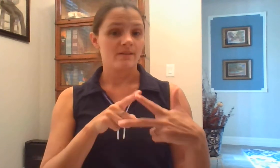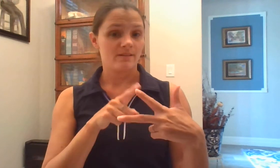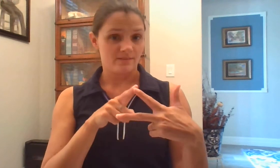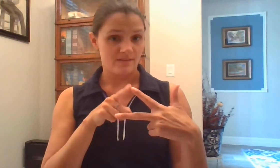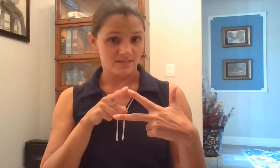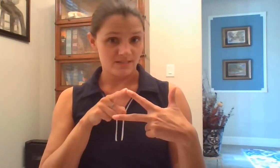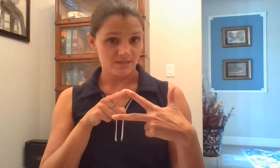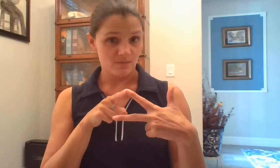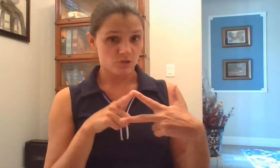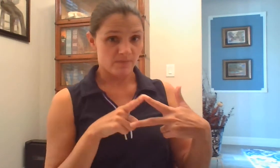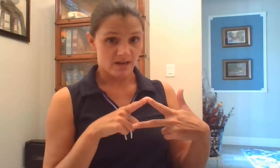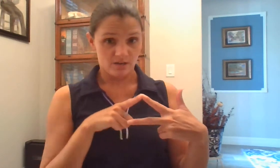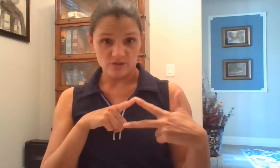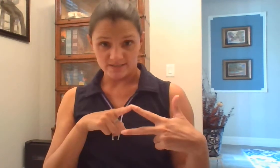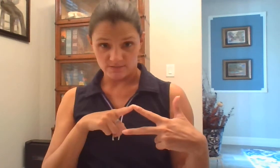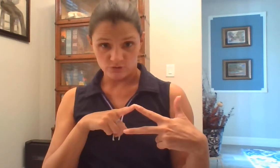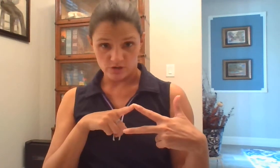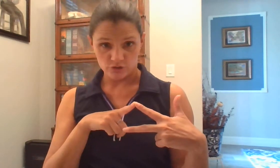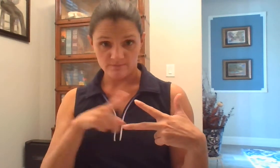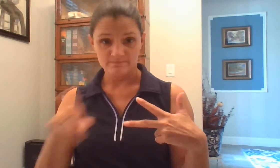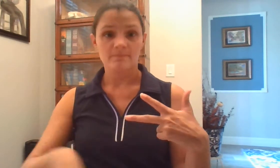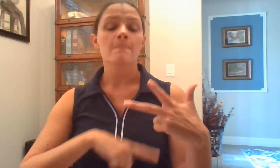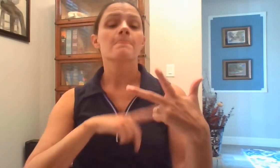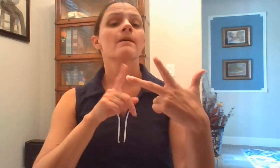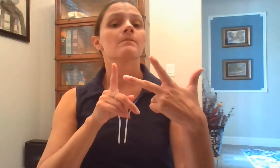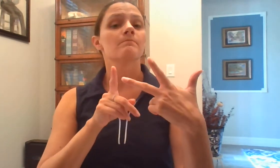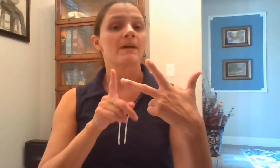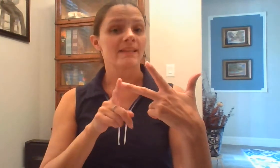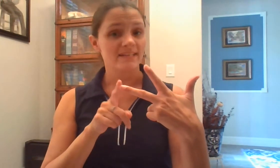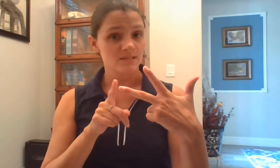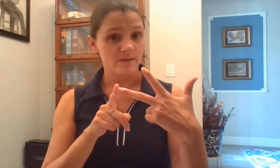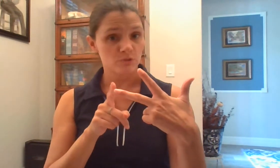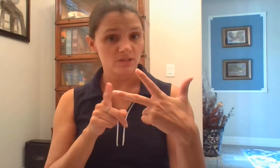that's just my my contrastive structure my last option